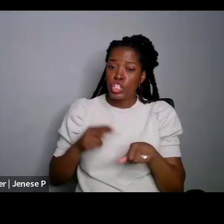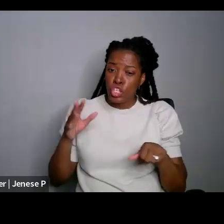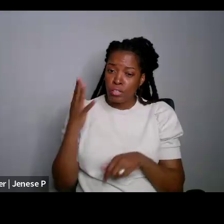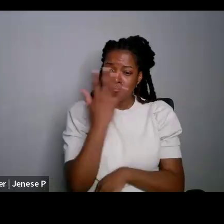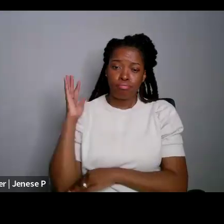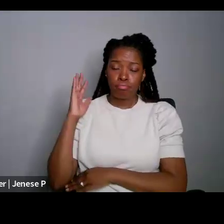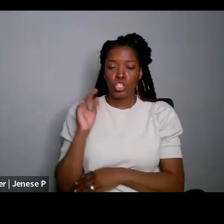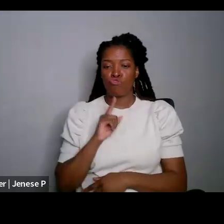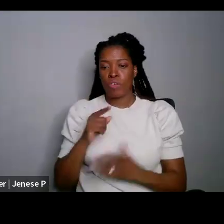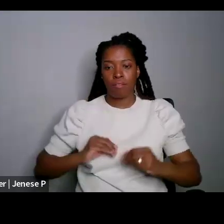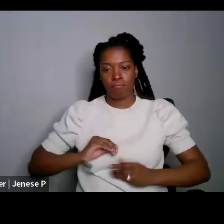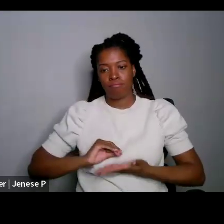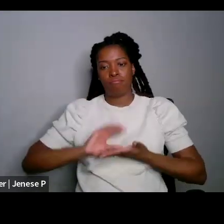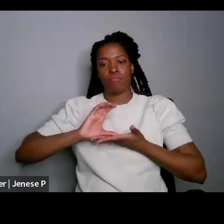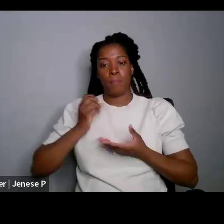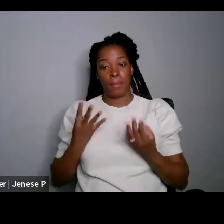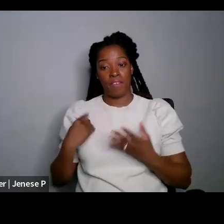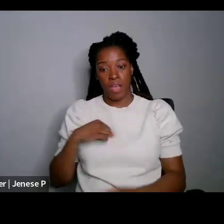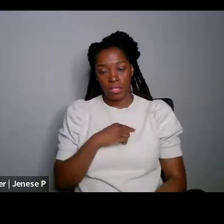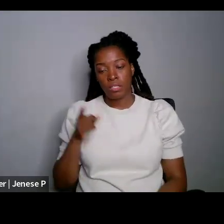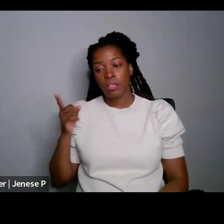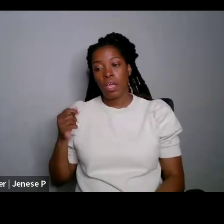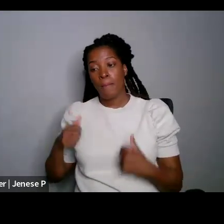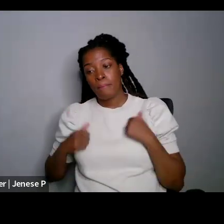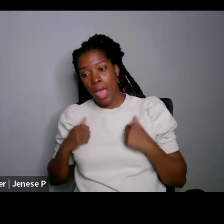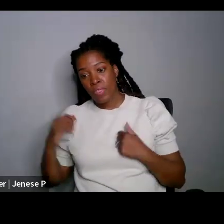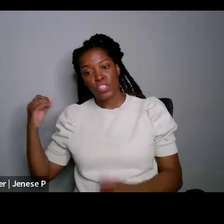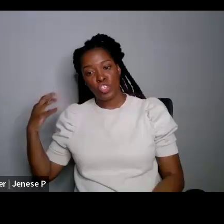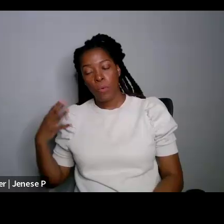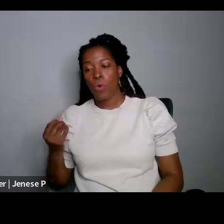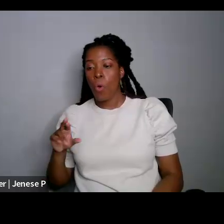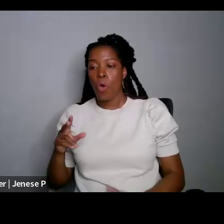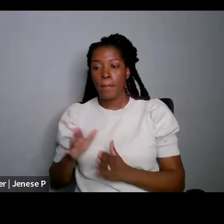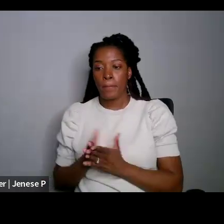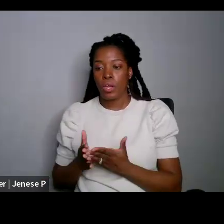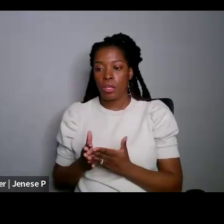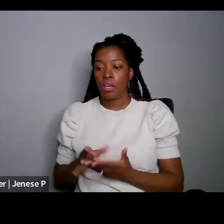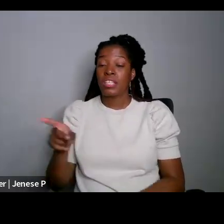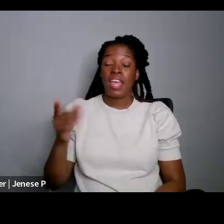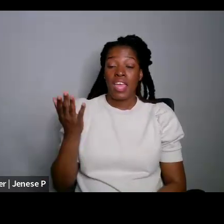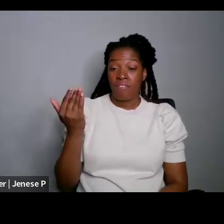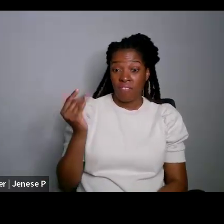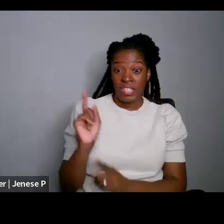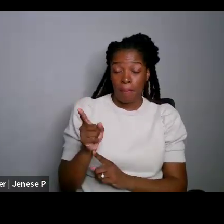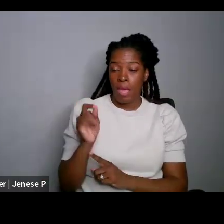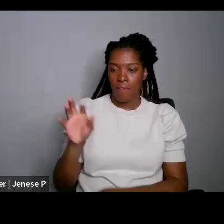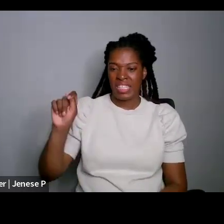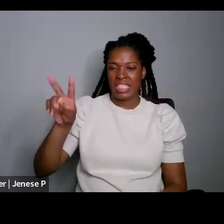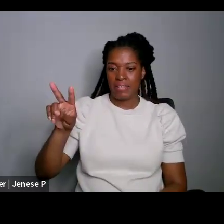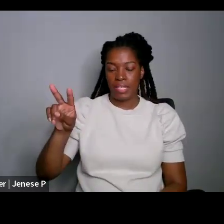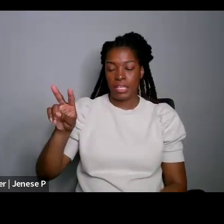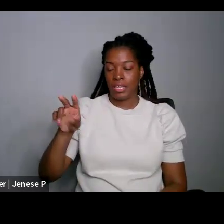shower, reading a book. Oh, I'm seeing like watching 15 minutes of binge TV. So pick something absolutely mindless